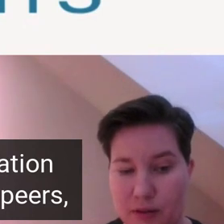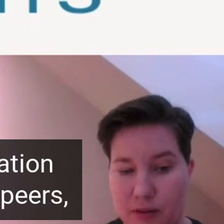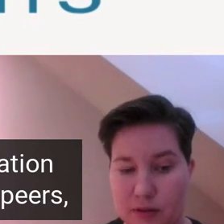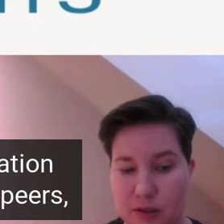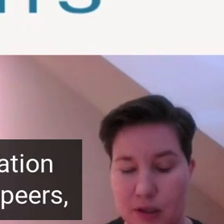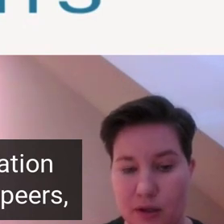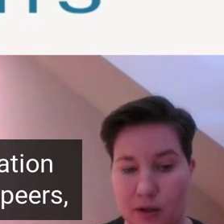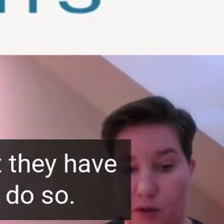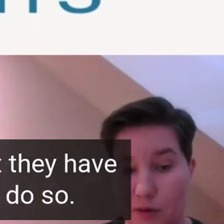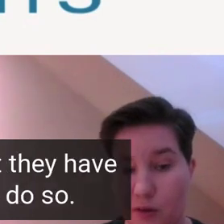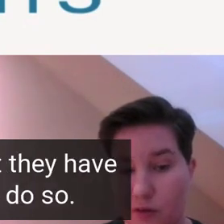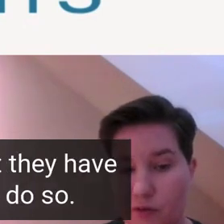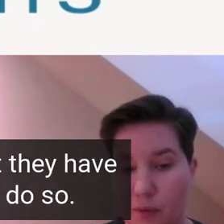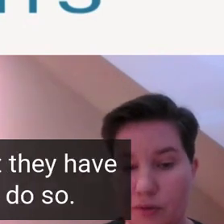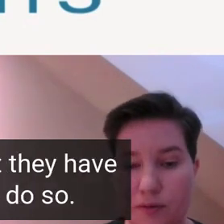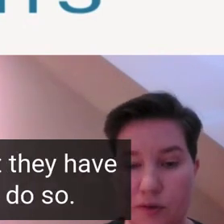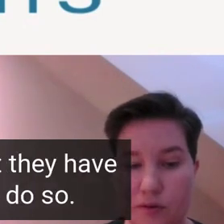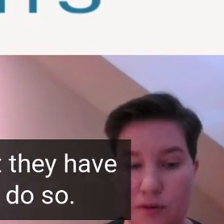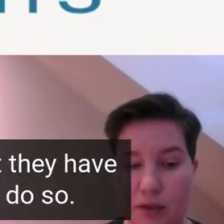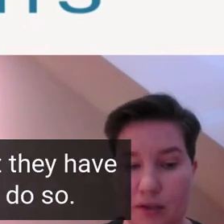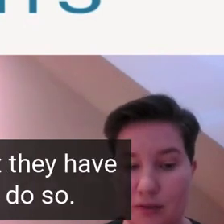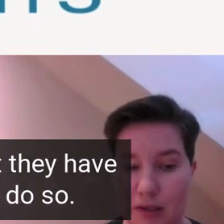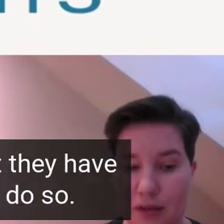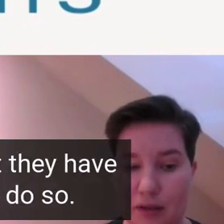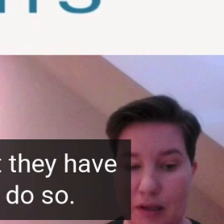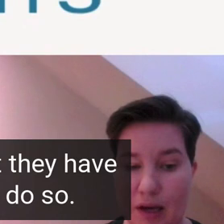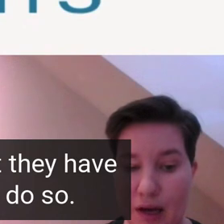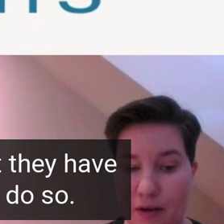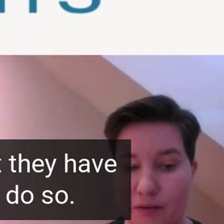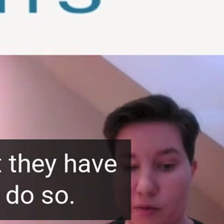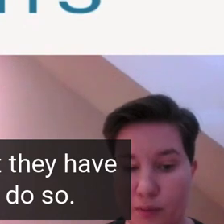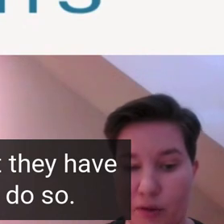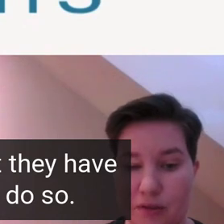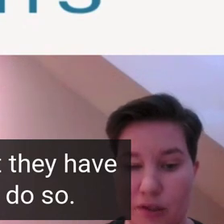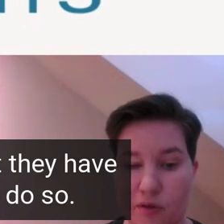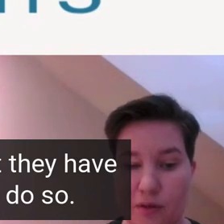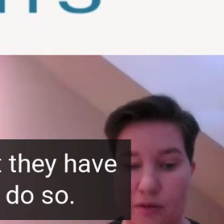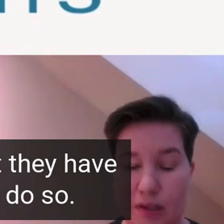non-disabled peers, only 35% of our students actually state that they have the